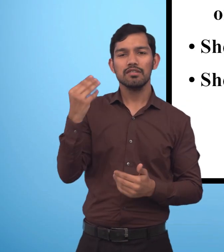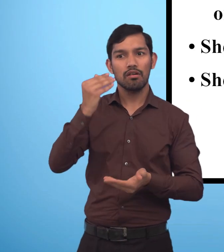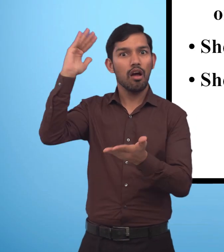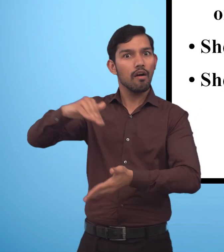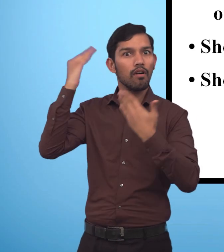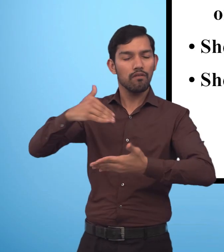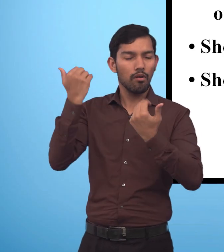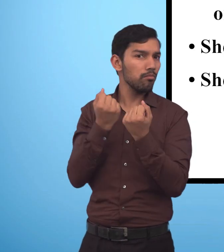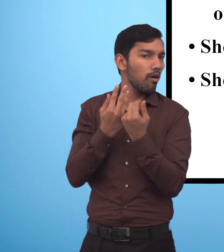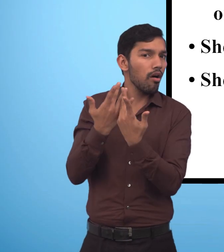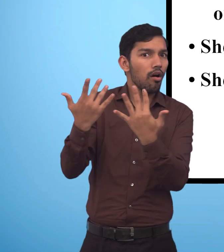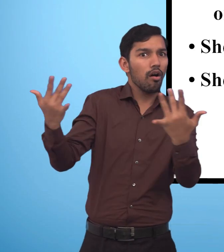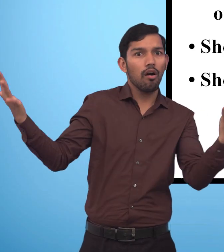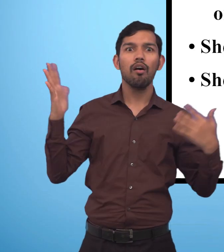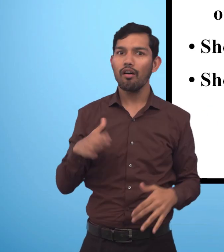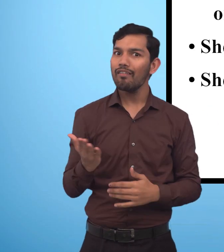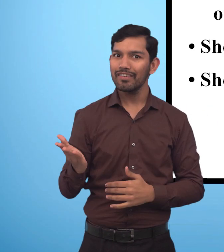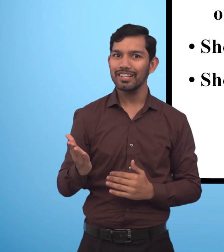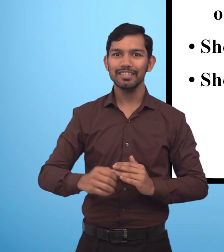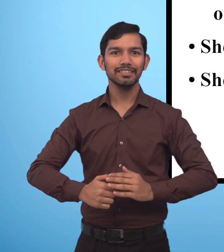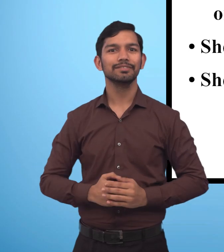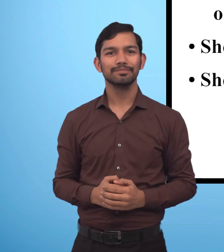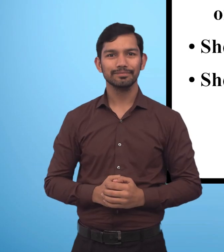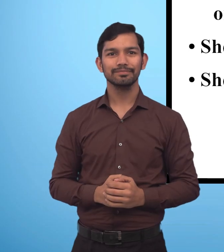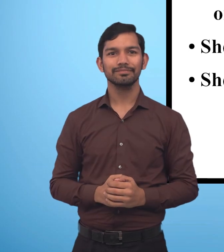She received many awards.